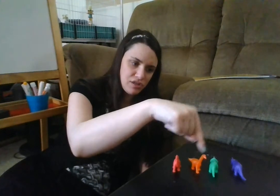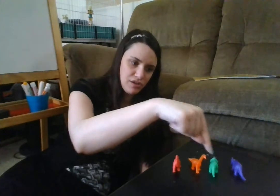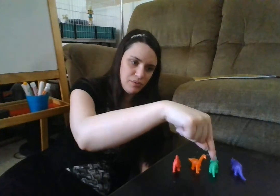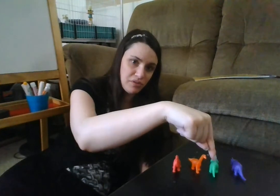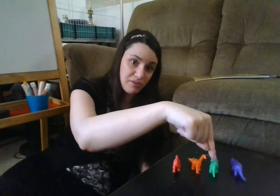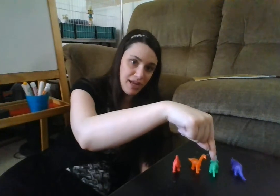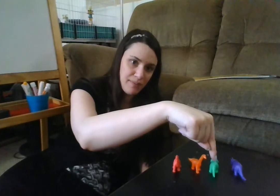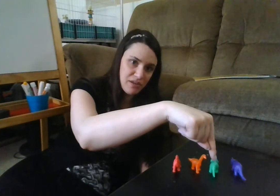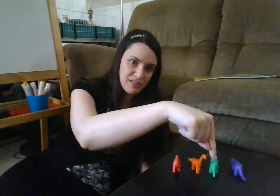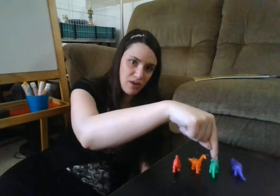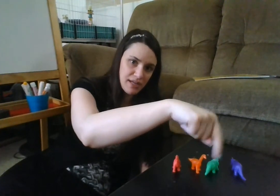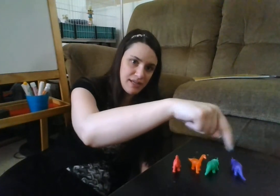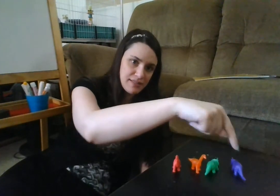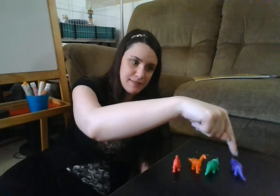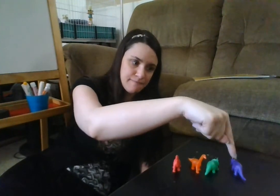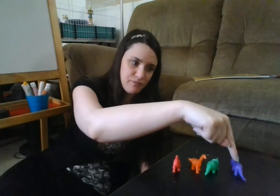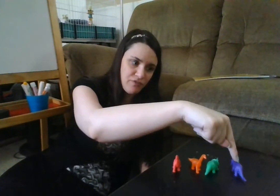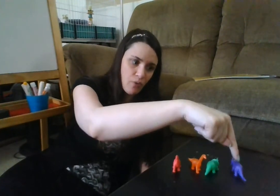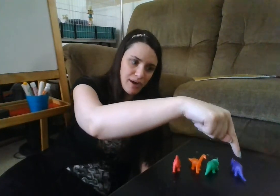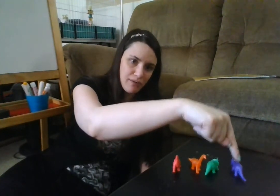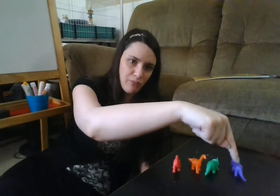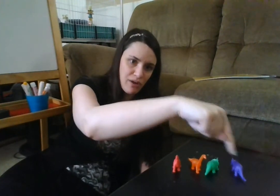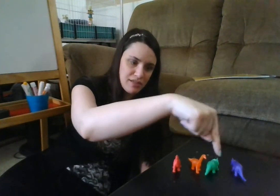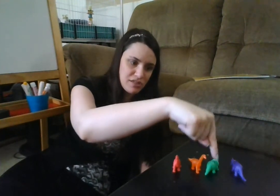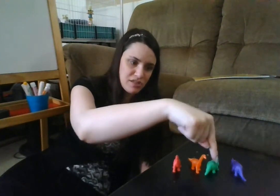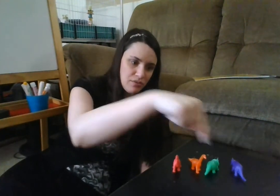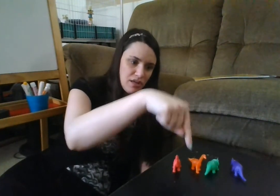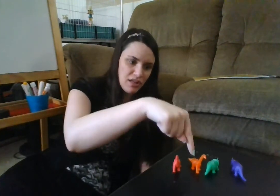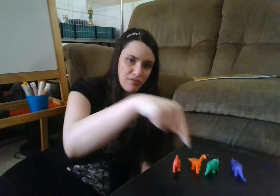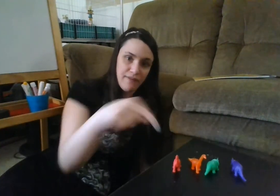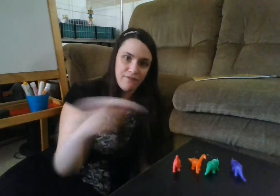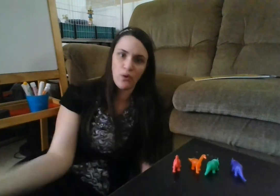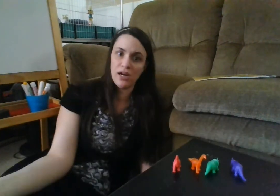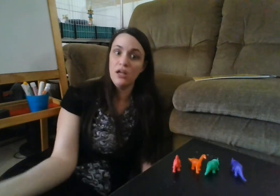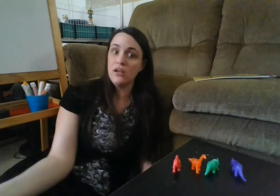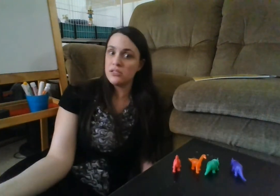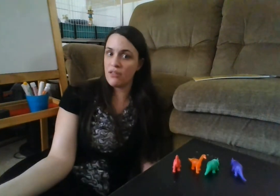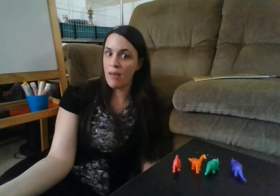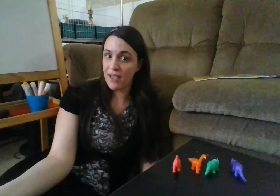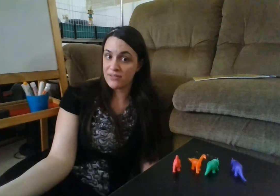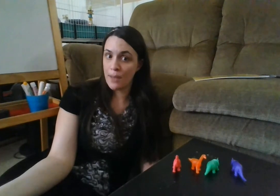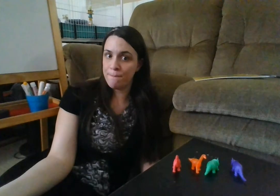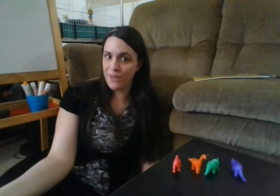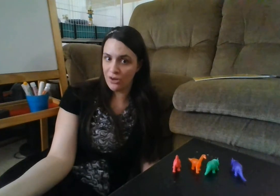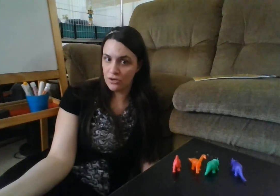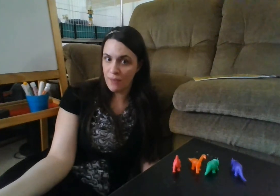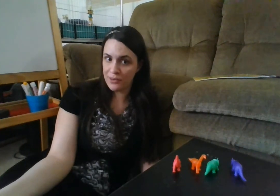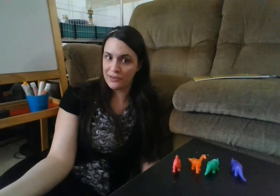2, 3, plus 1 is 4. 1, 2, 3, 4. So that gave us a bigger number,